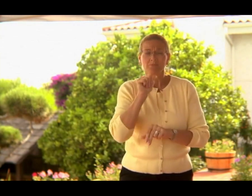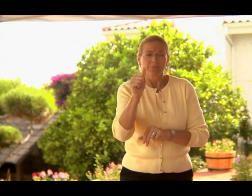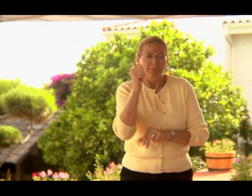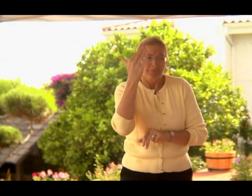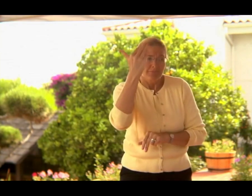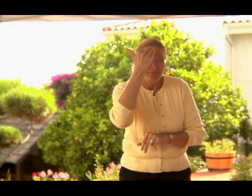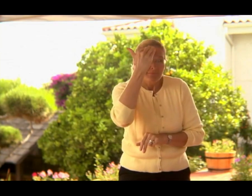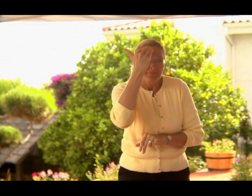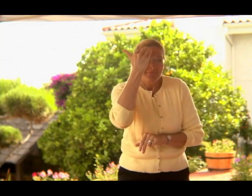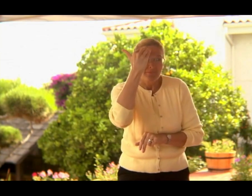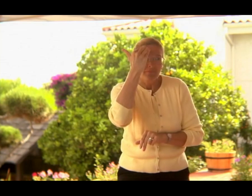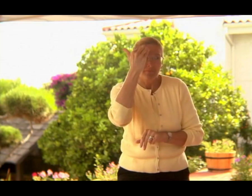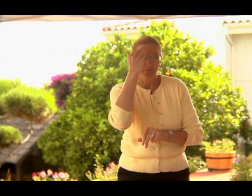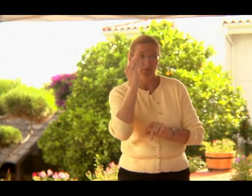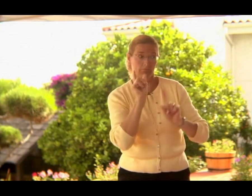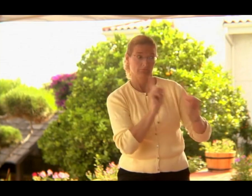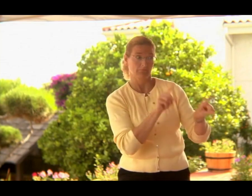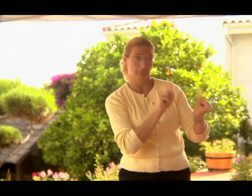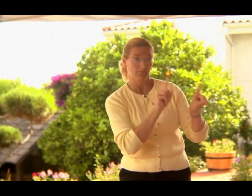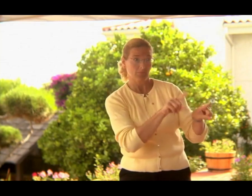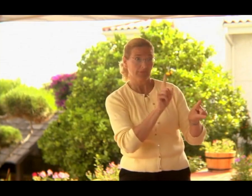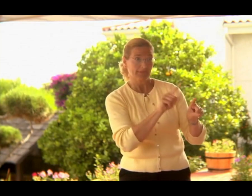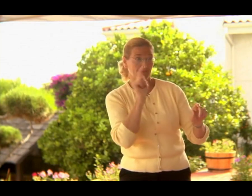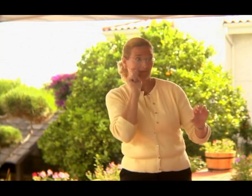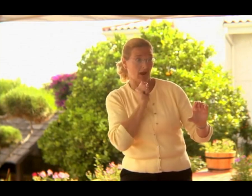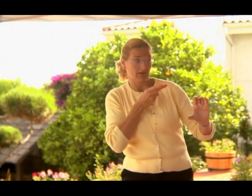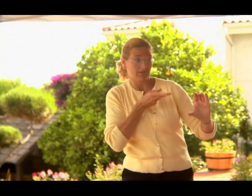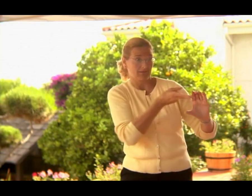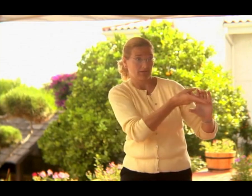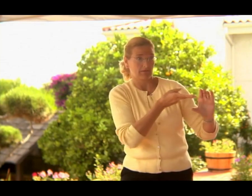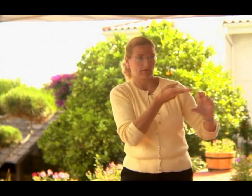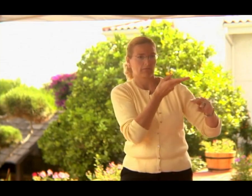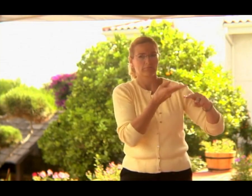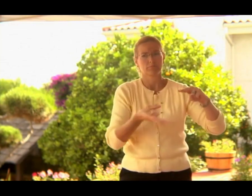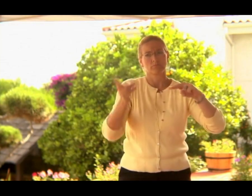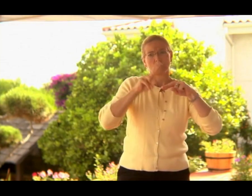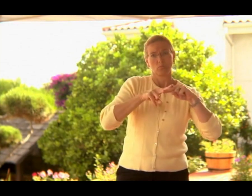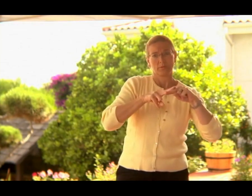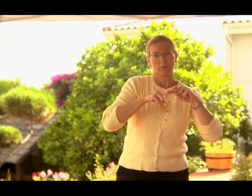Many people are unaware that going to tanning salons also increases your risk of skin cancer.